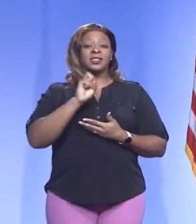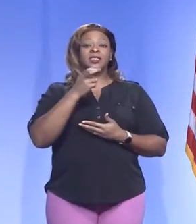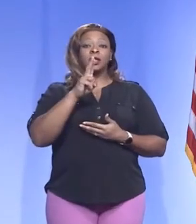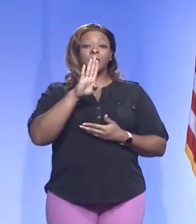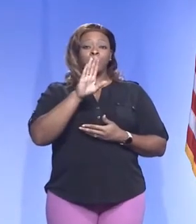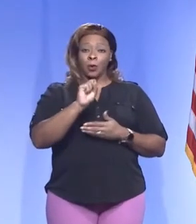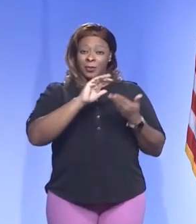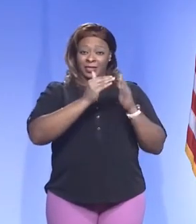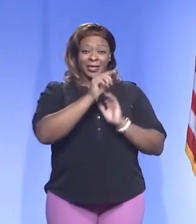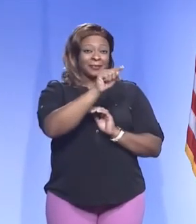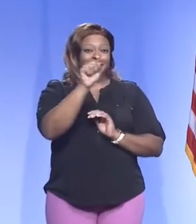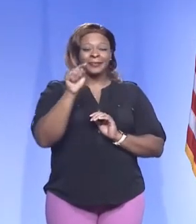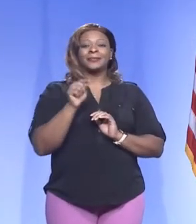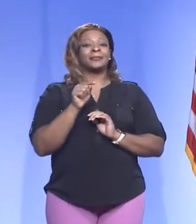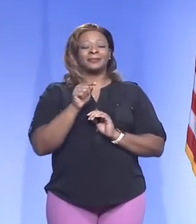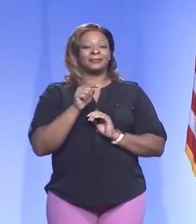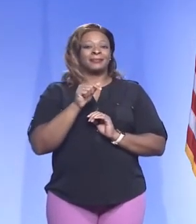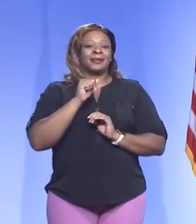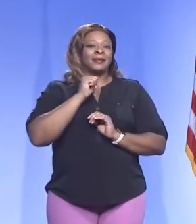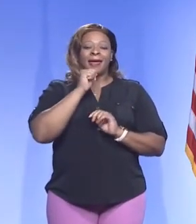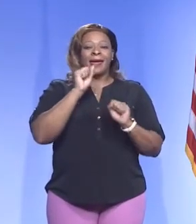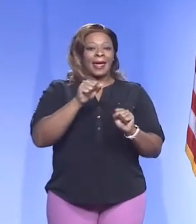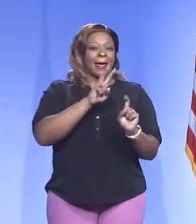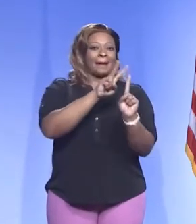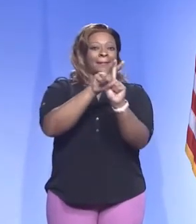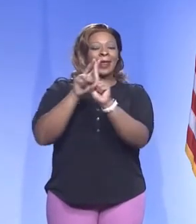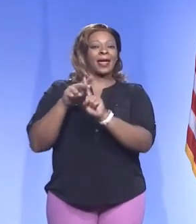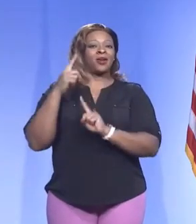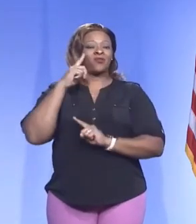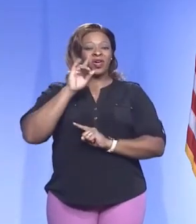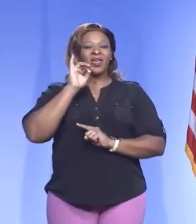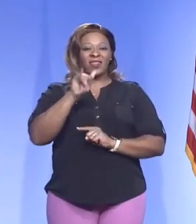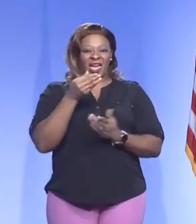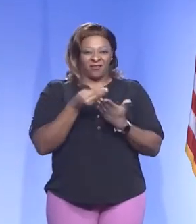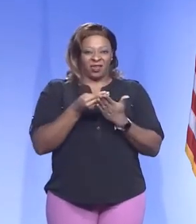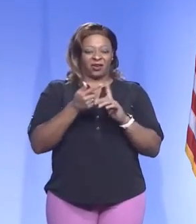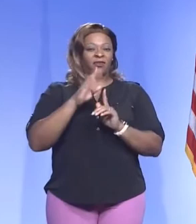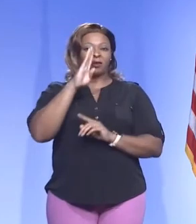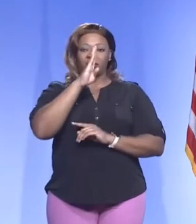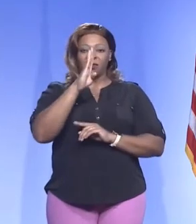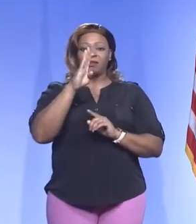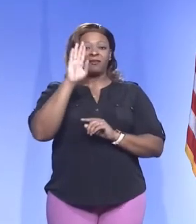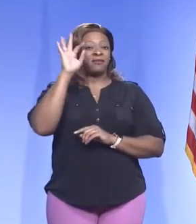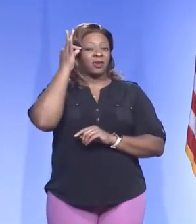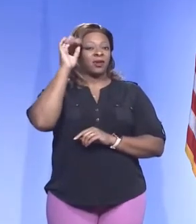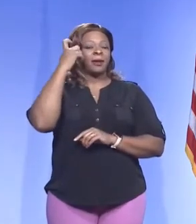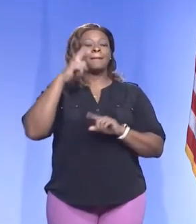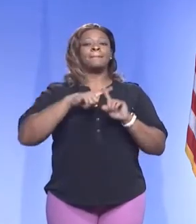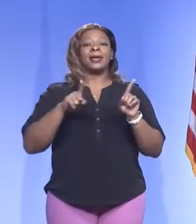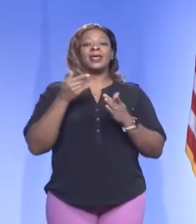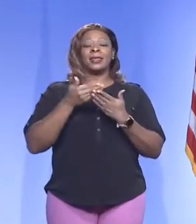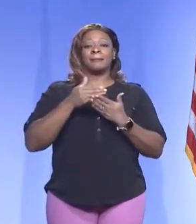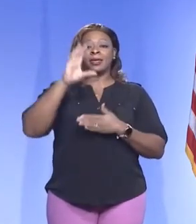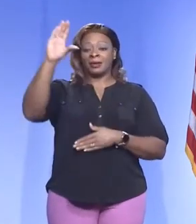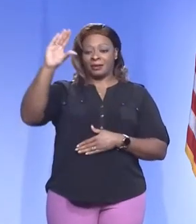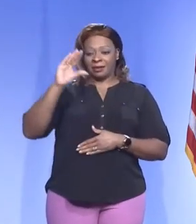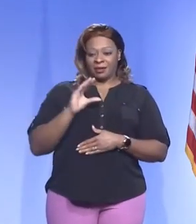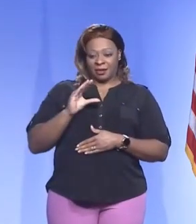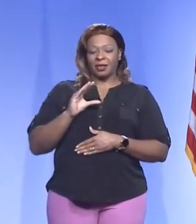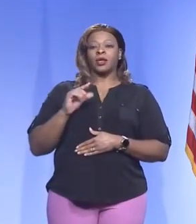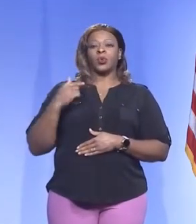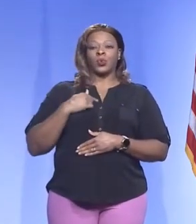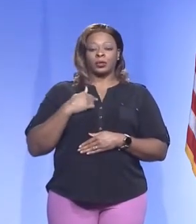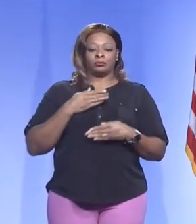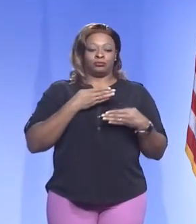mentioned, those 6 cities were not able to apply for relief directly from the federal government. However, these municipalities are working